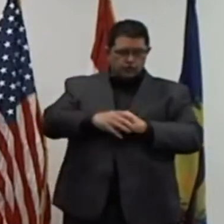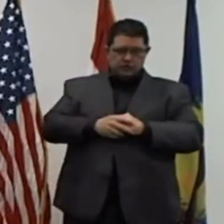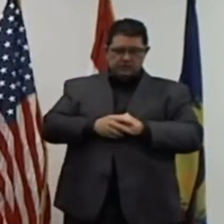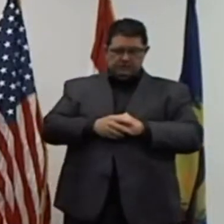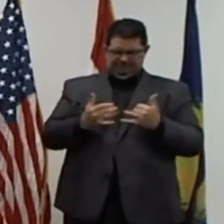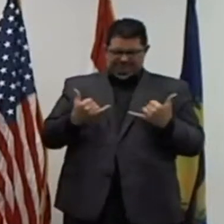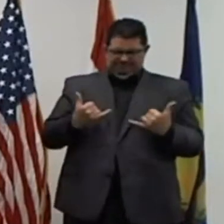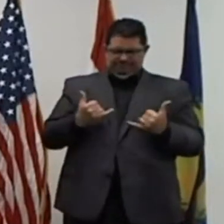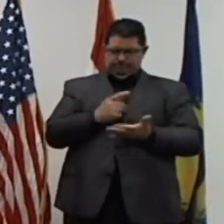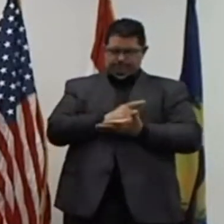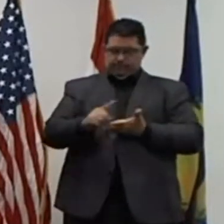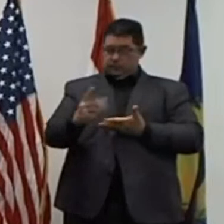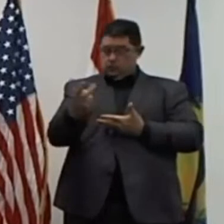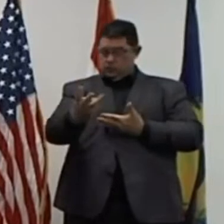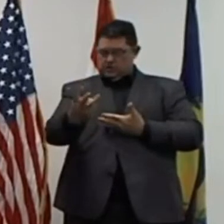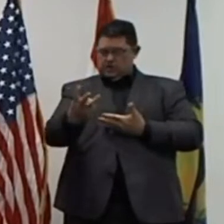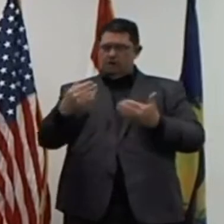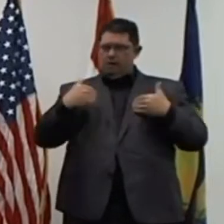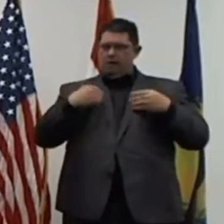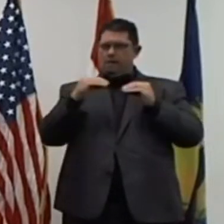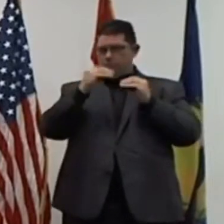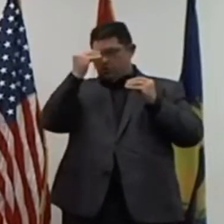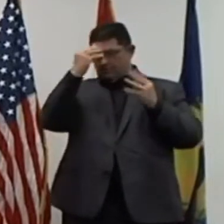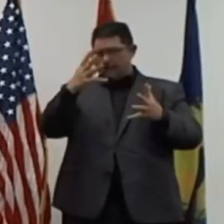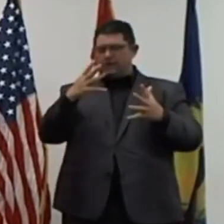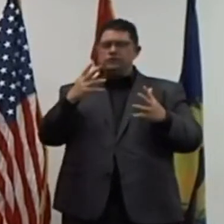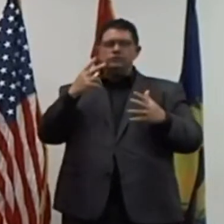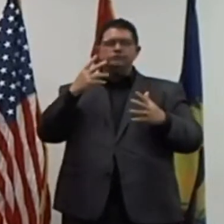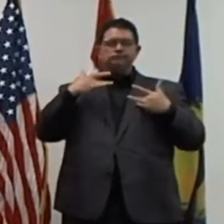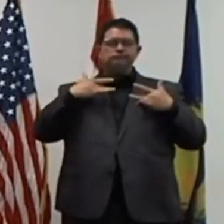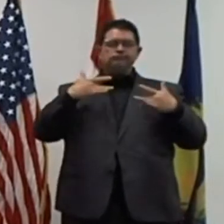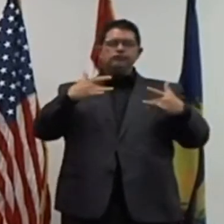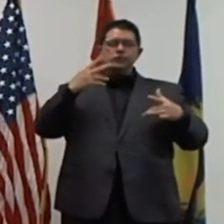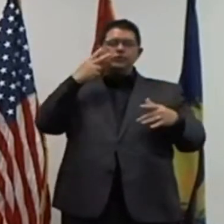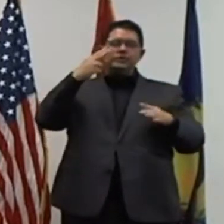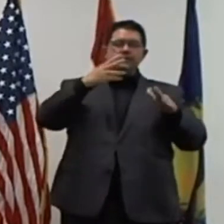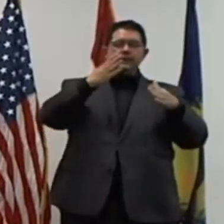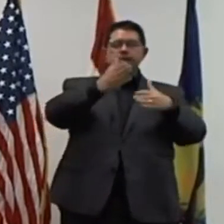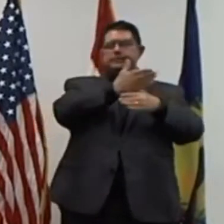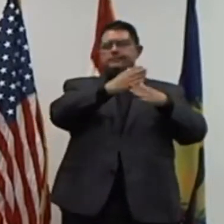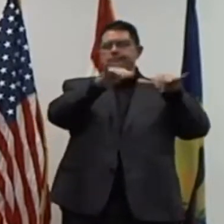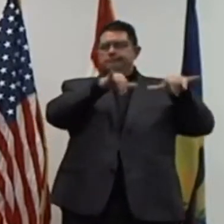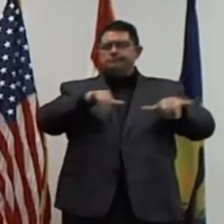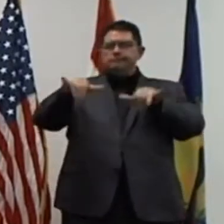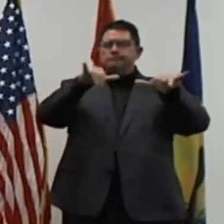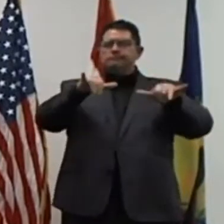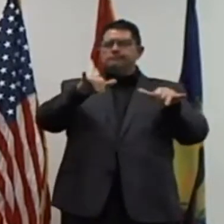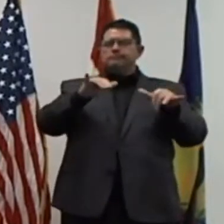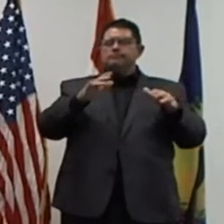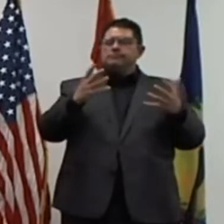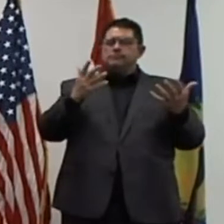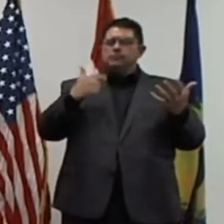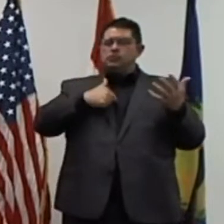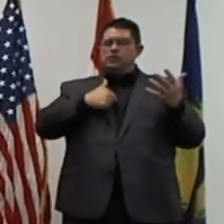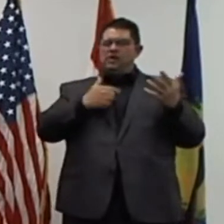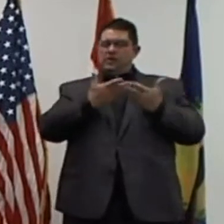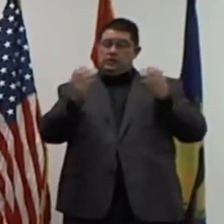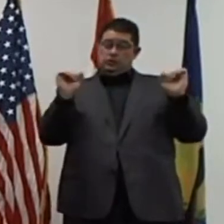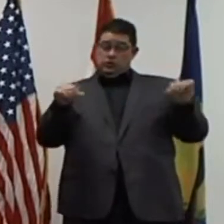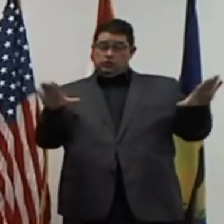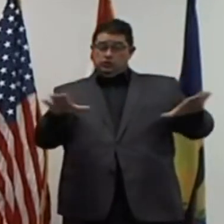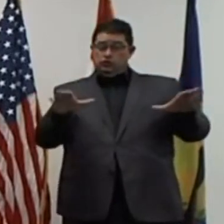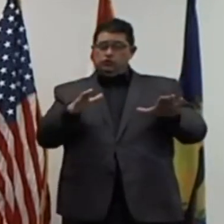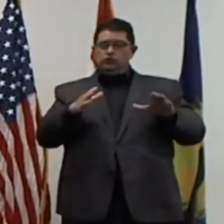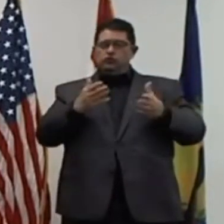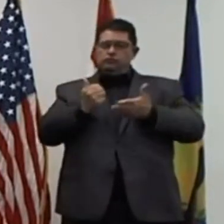more specifics about the trends that we're seeing in the community, some of the patterns, and some of the things we can do to help prevent